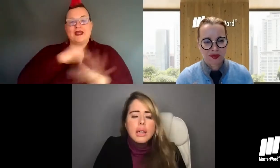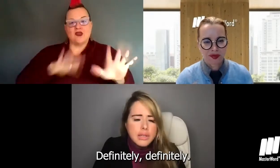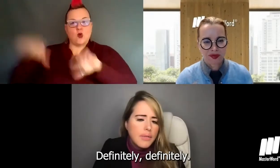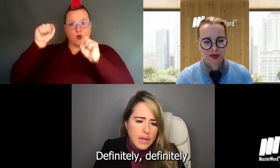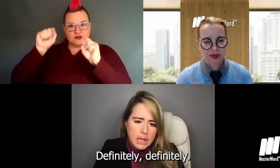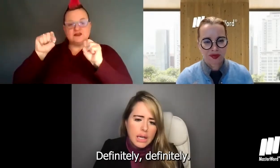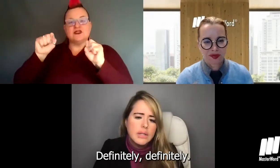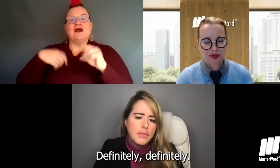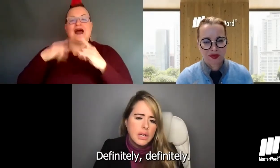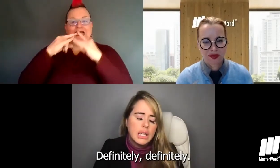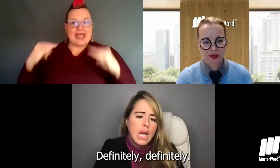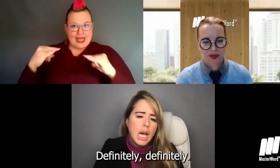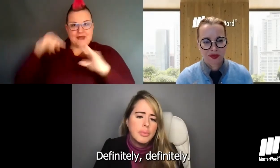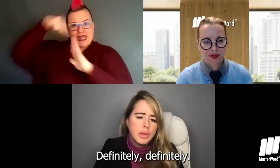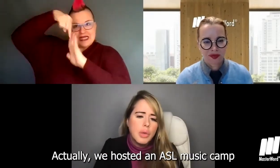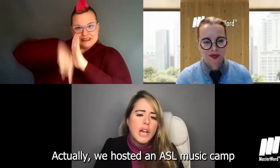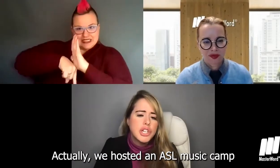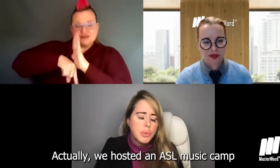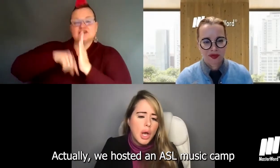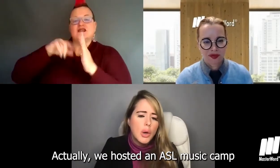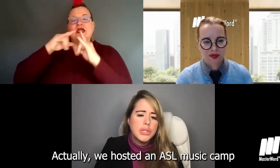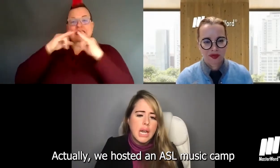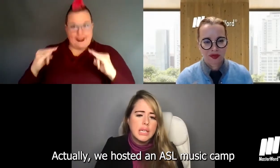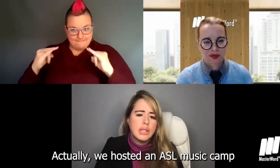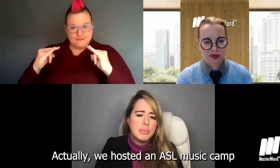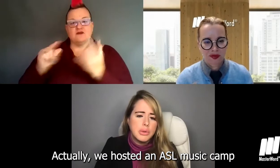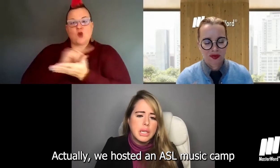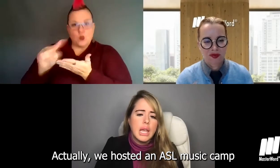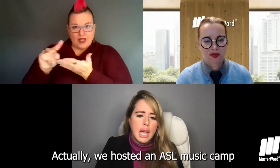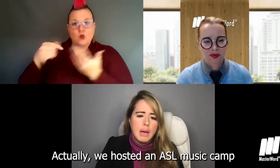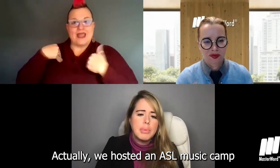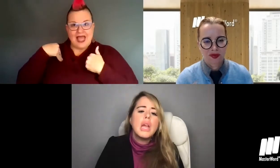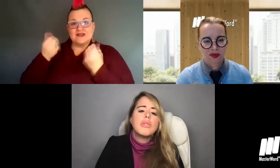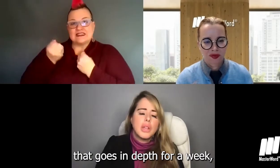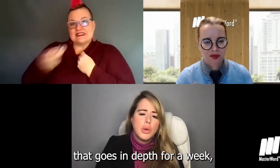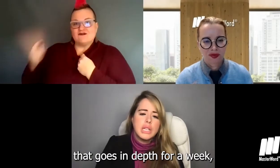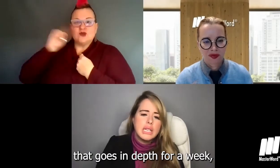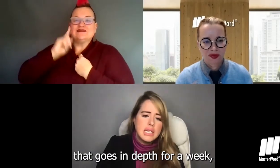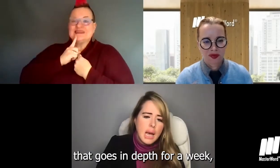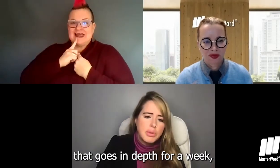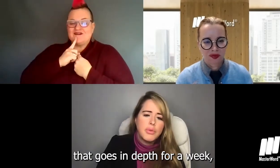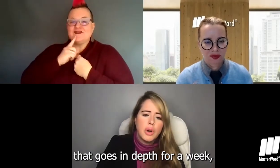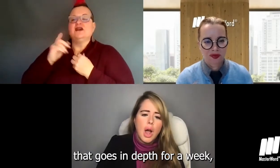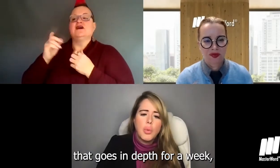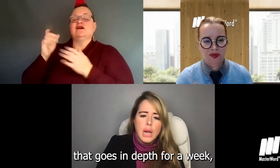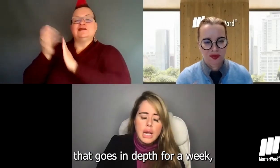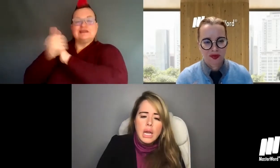Definitely, definitely. Actually, we host an ASL music camp that goes in depth for a week.